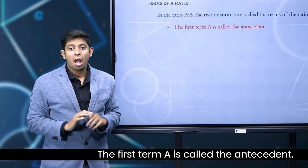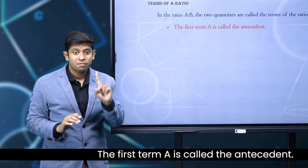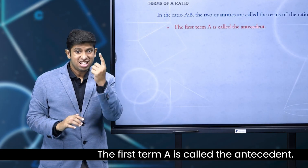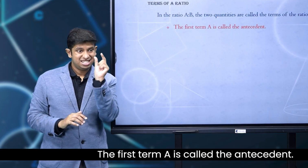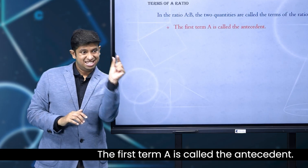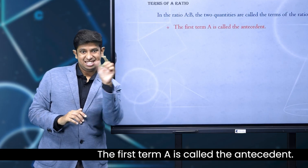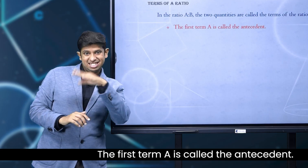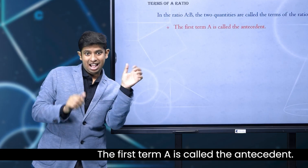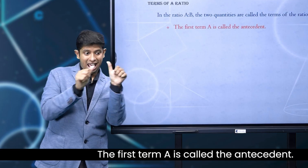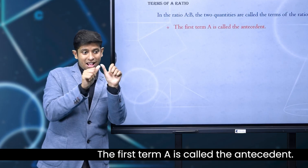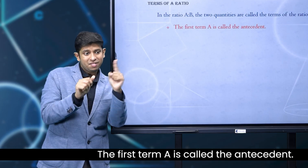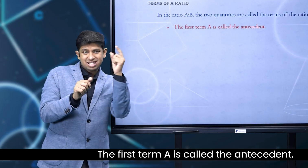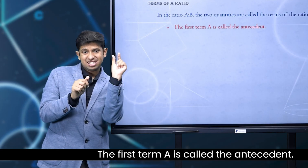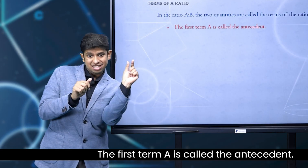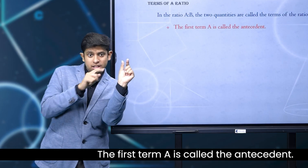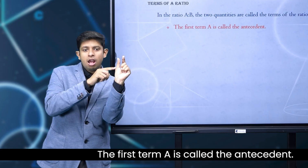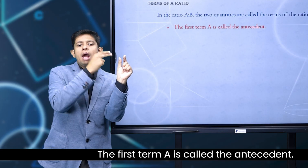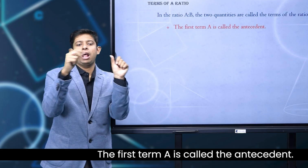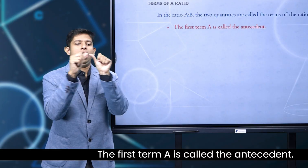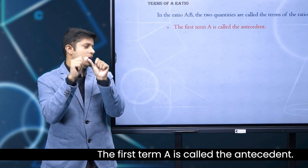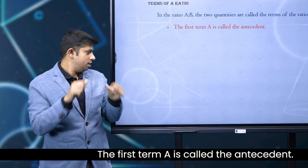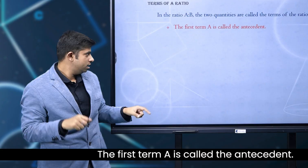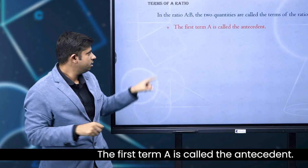The first term A is called the antecedent.